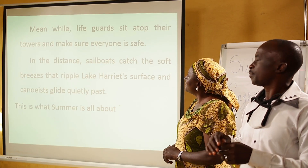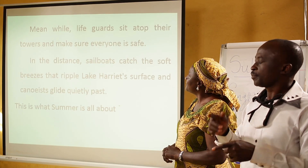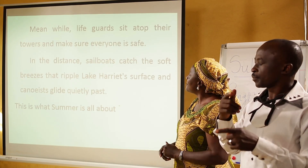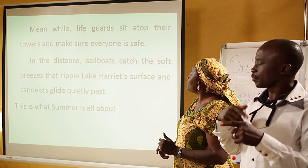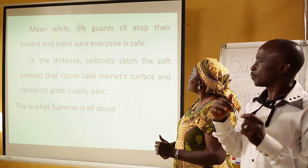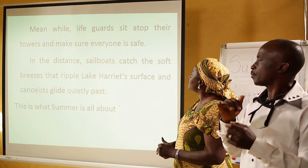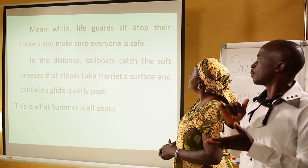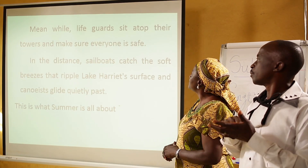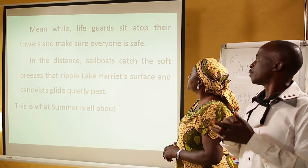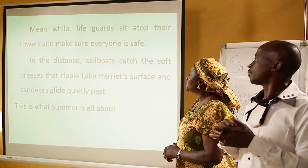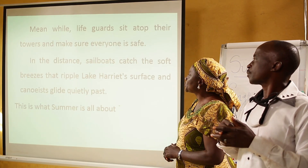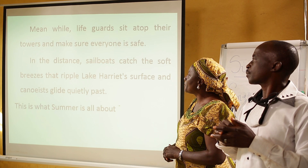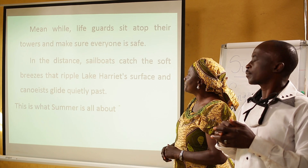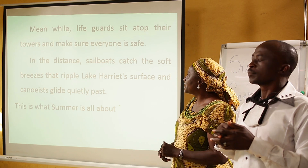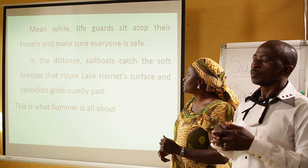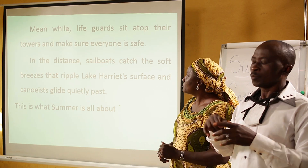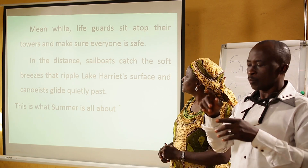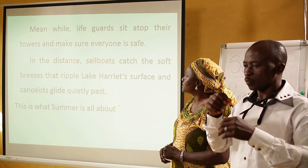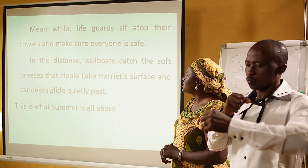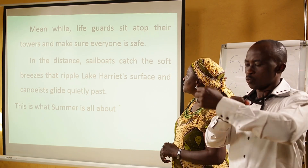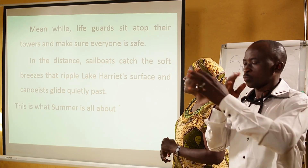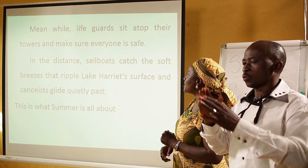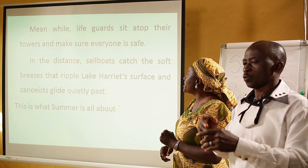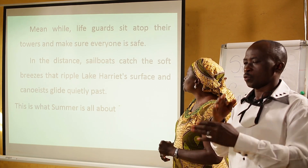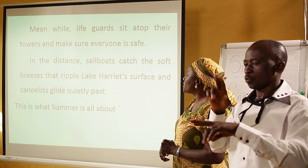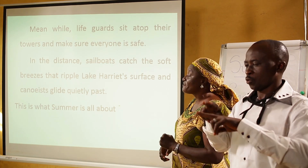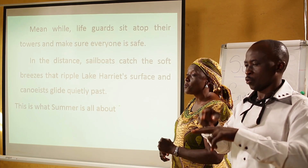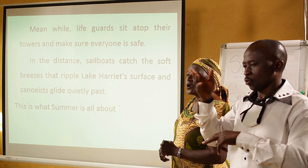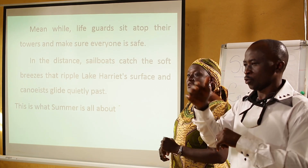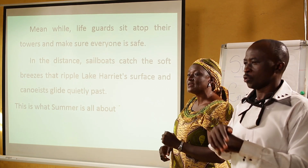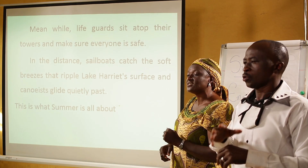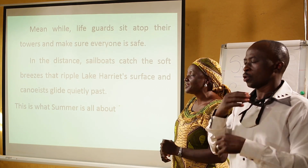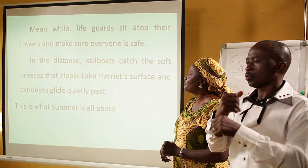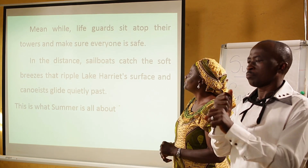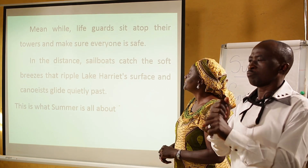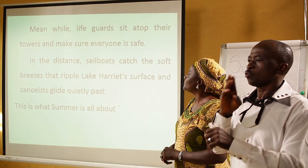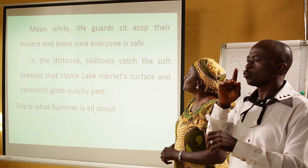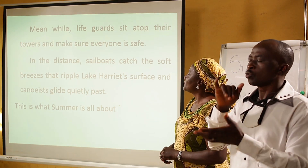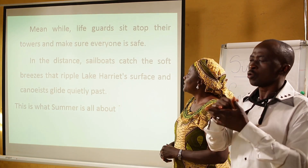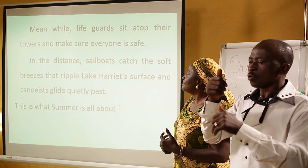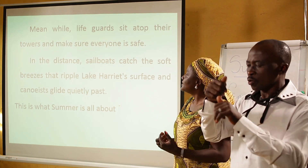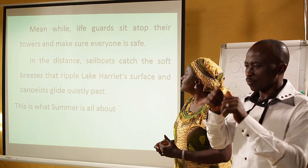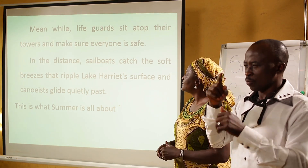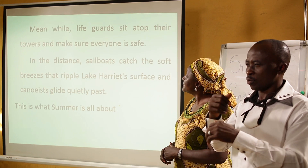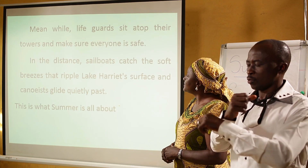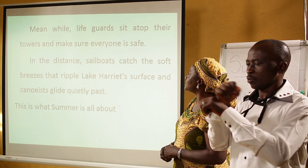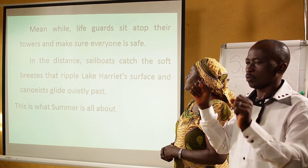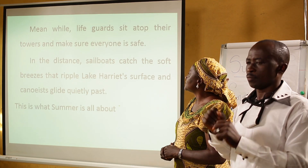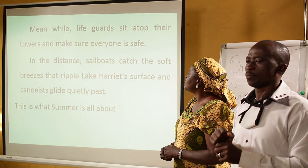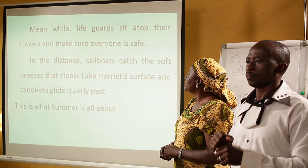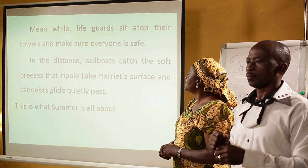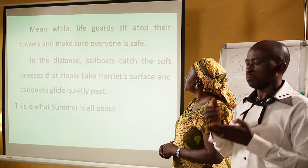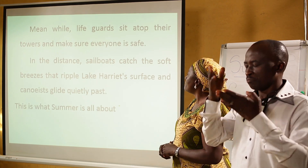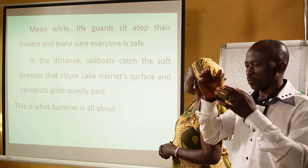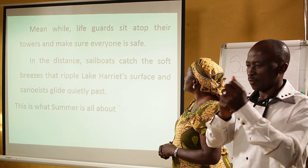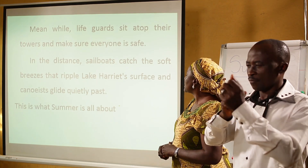Meanwhile, lifeguards sit atop their towers and make sure everyone is safe. In the